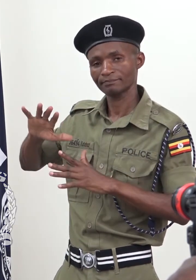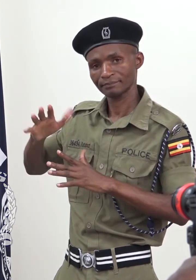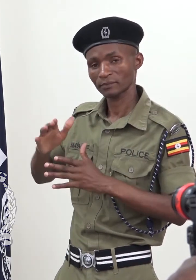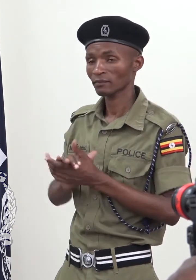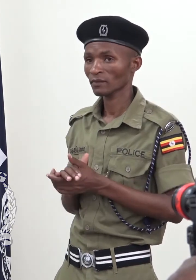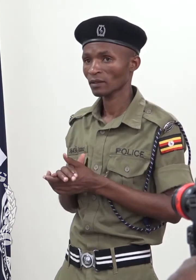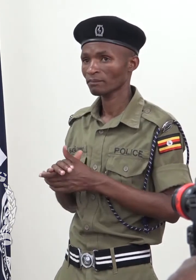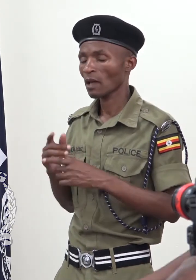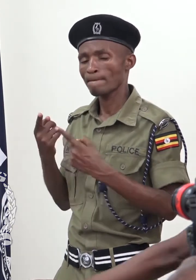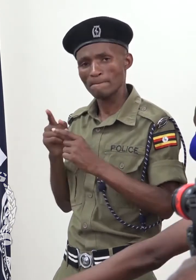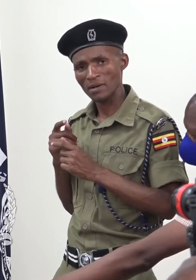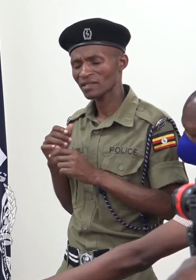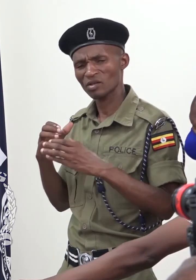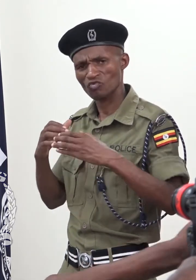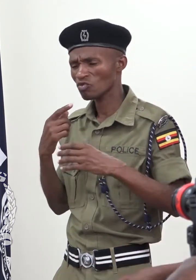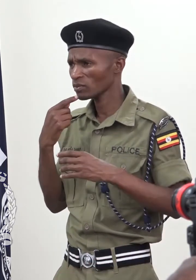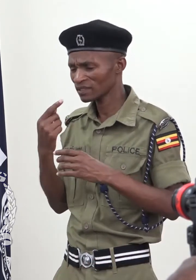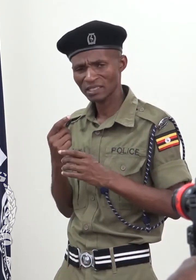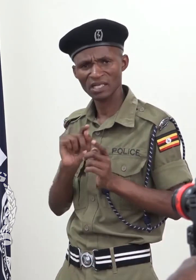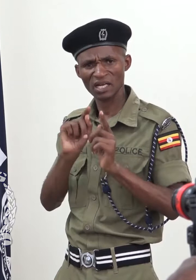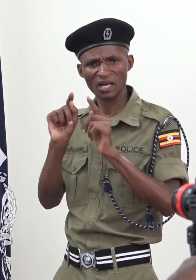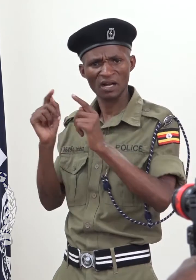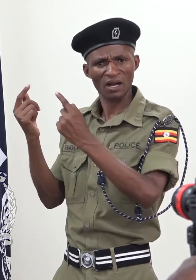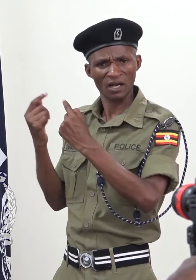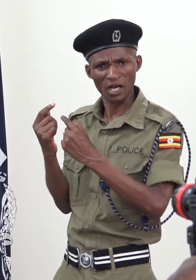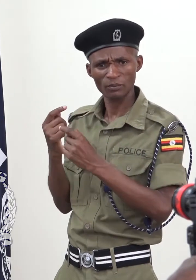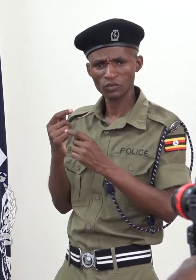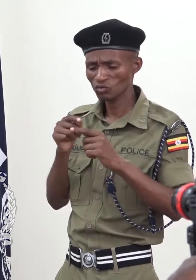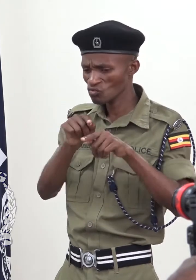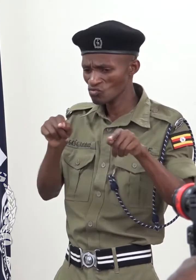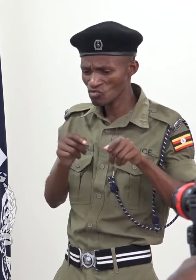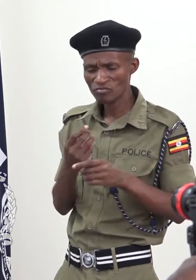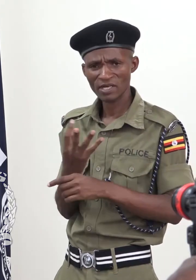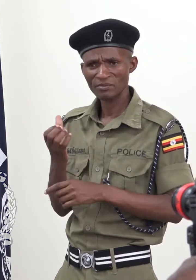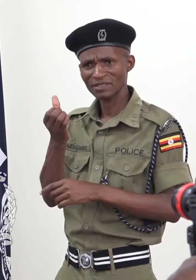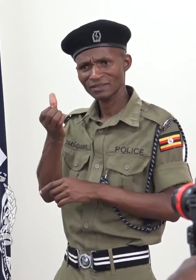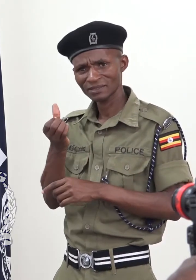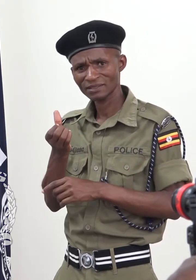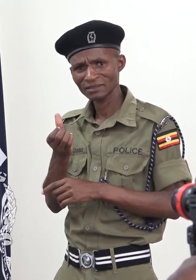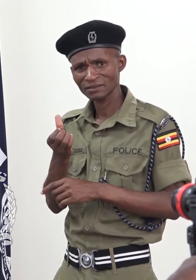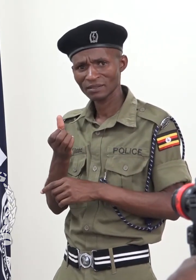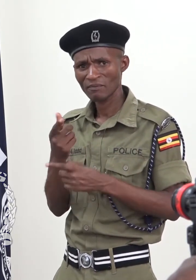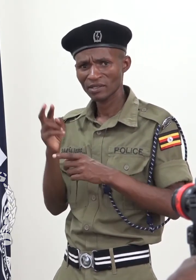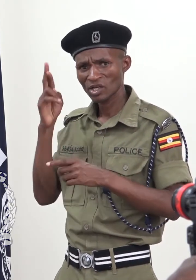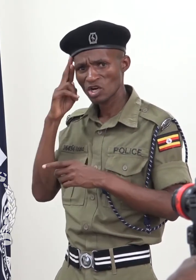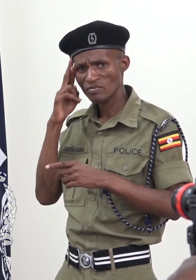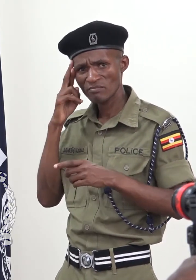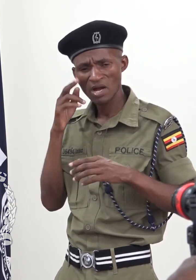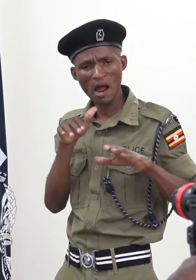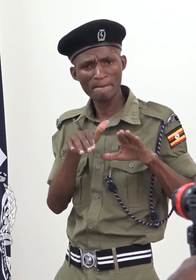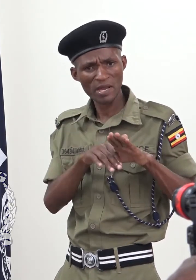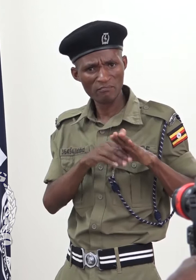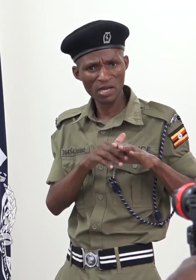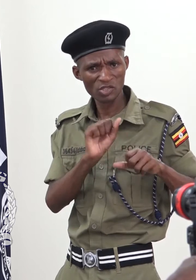to a room number 6. These are not the owners of the hotel. You also need to be a bit